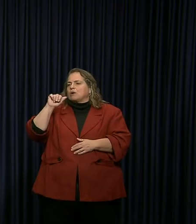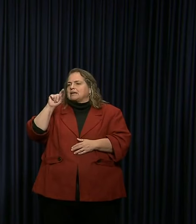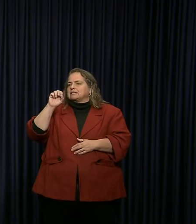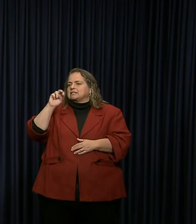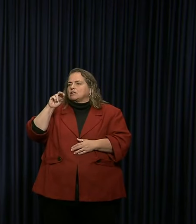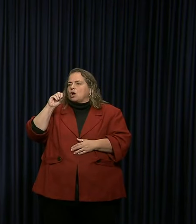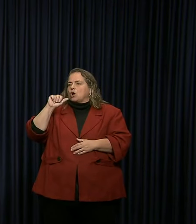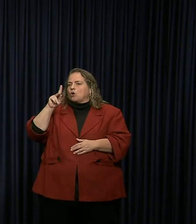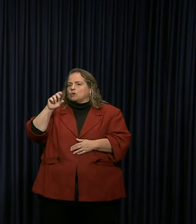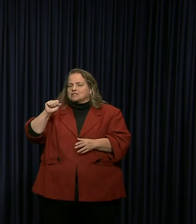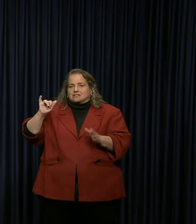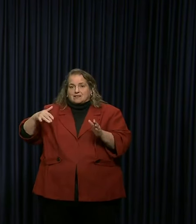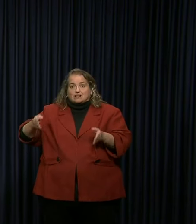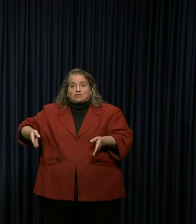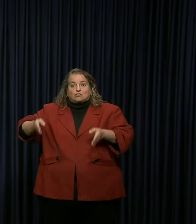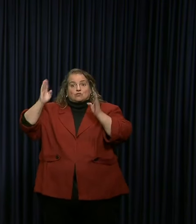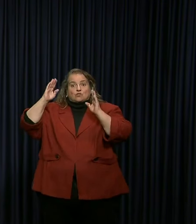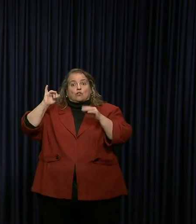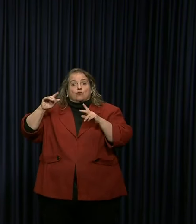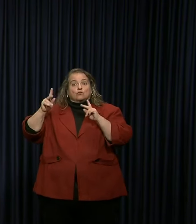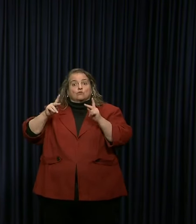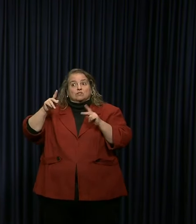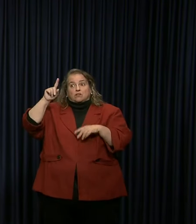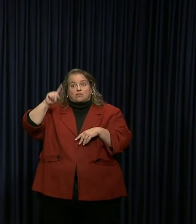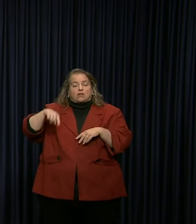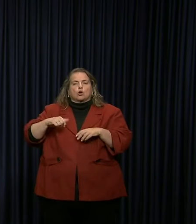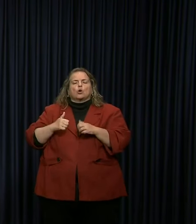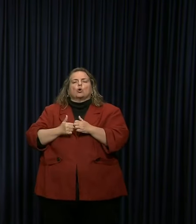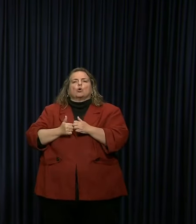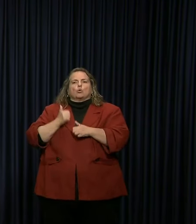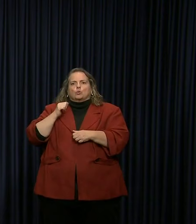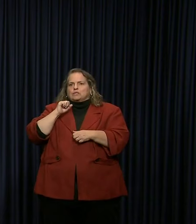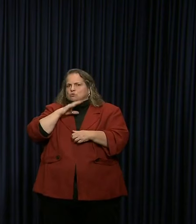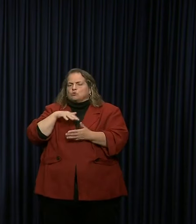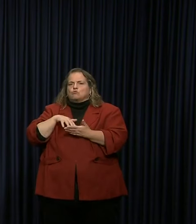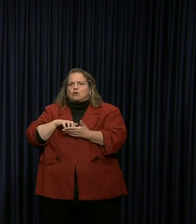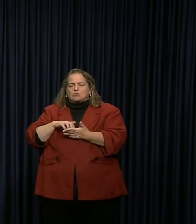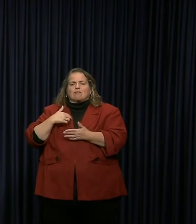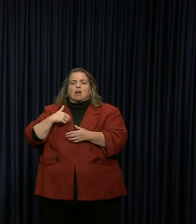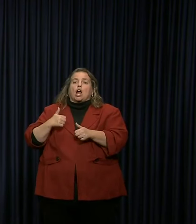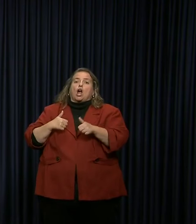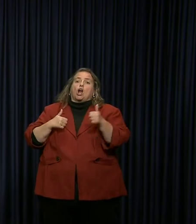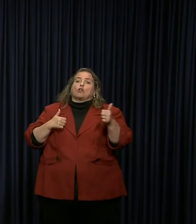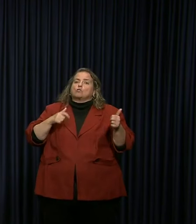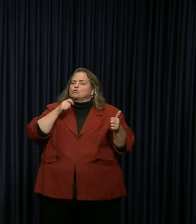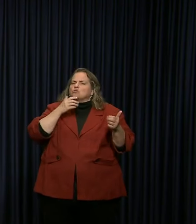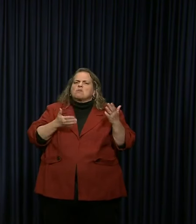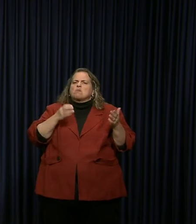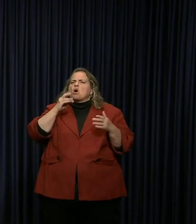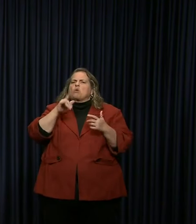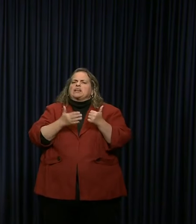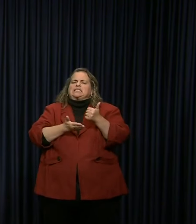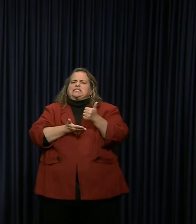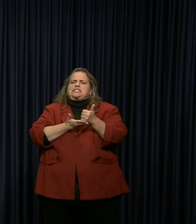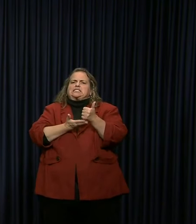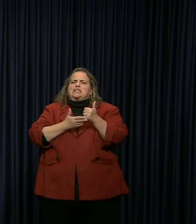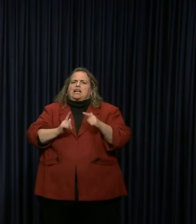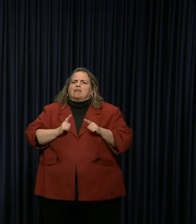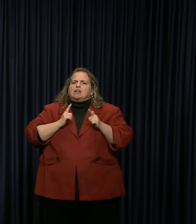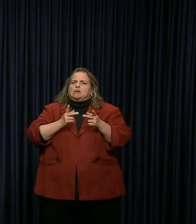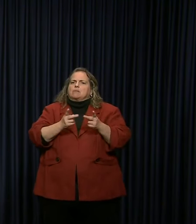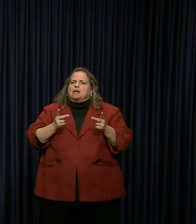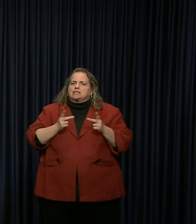where the residents are particularly fragile. You have other facilities that may just be assisted living facilities. We have